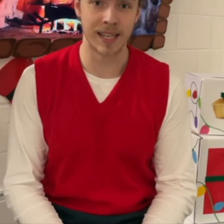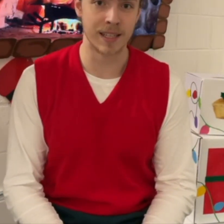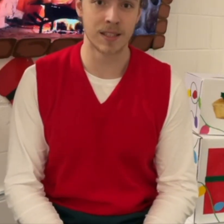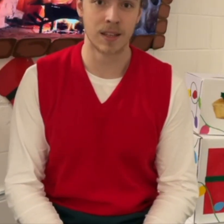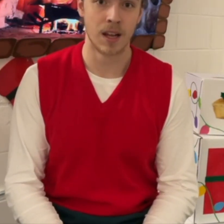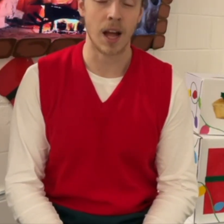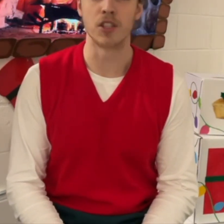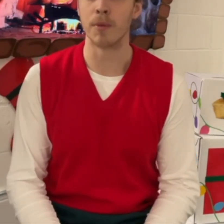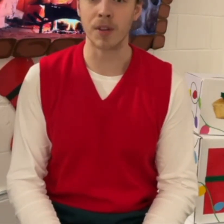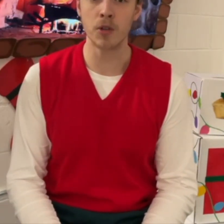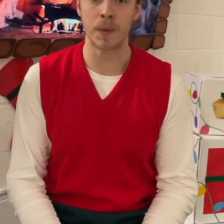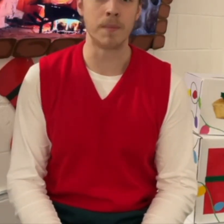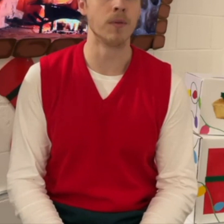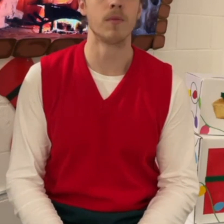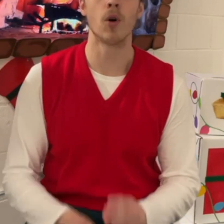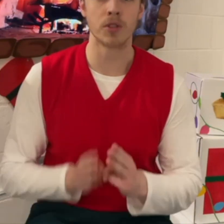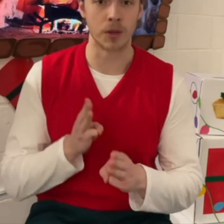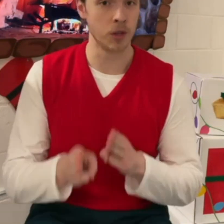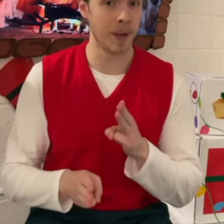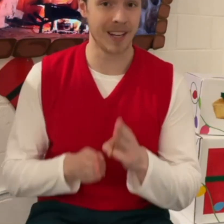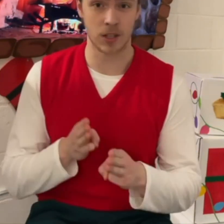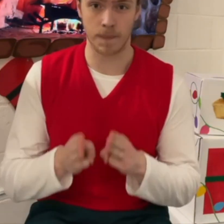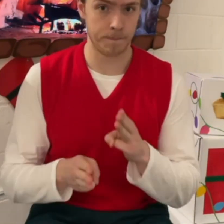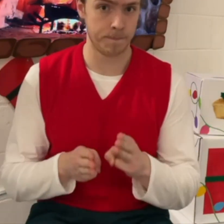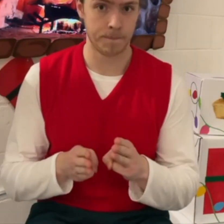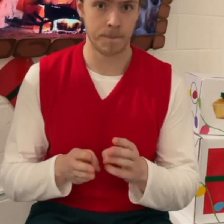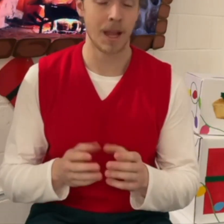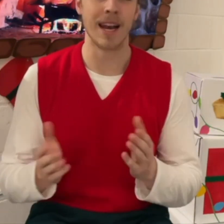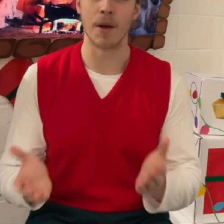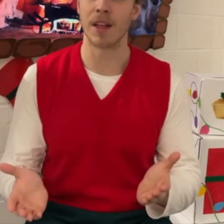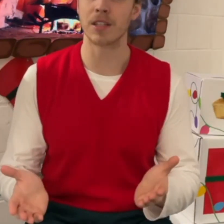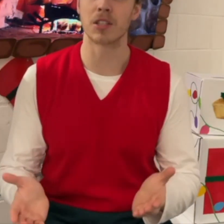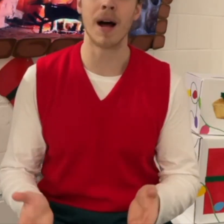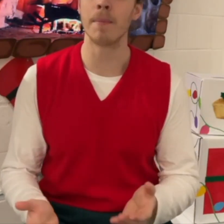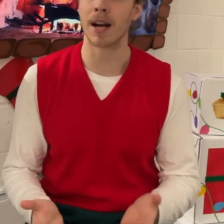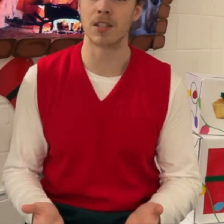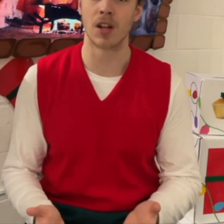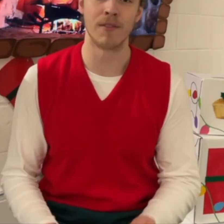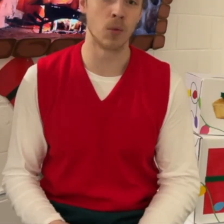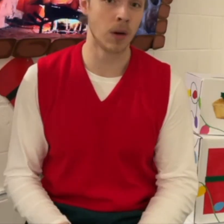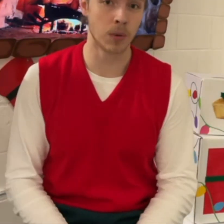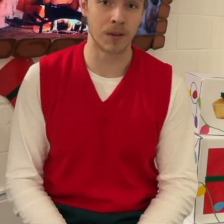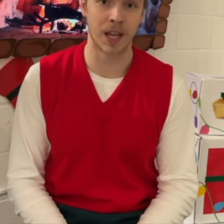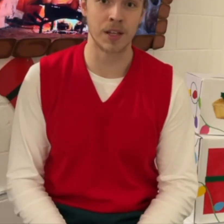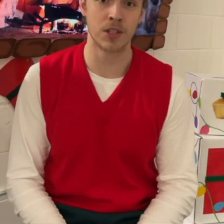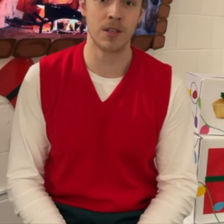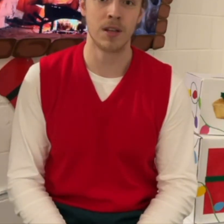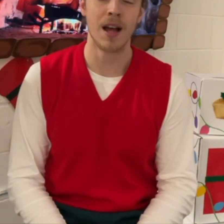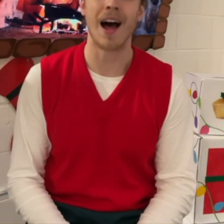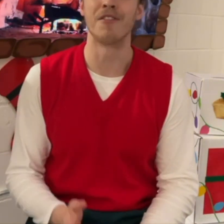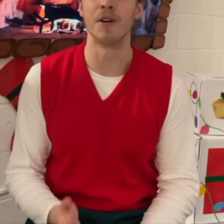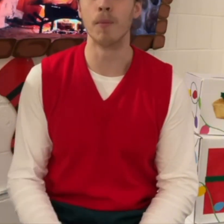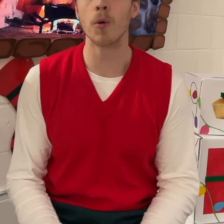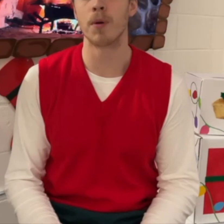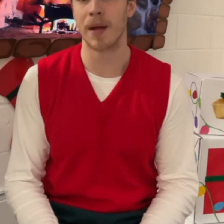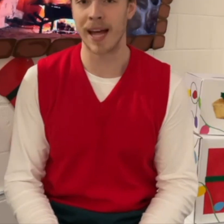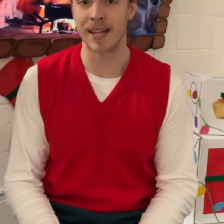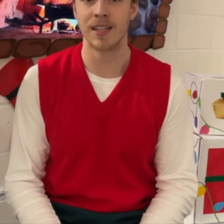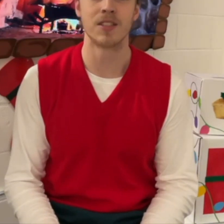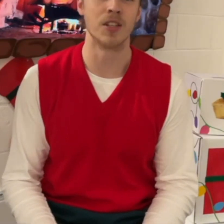needs, and some of those people also use Makaton. And now, thanks to my Makaton Level 1 qualification, I feel more prepared to do